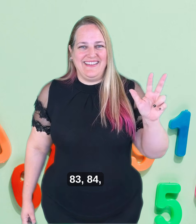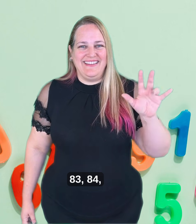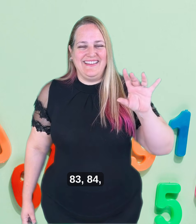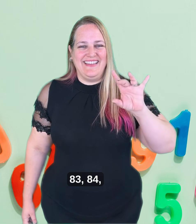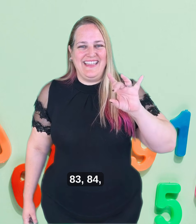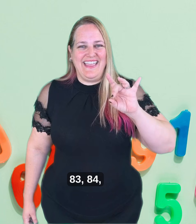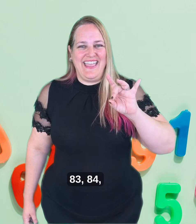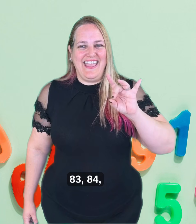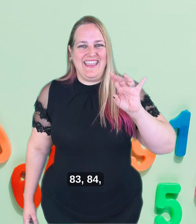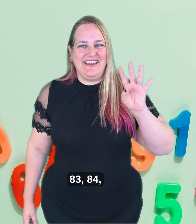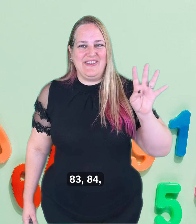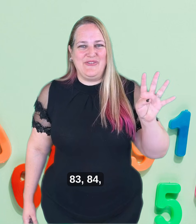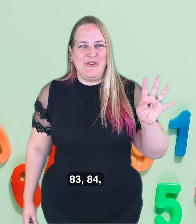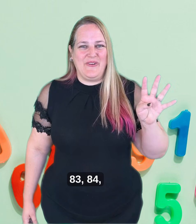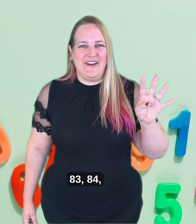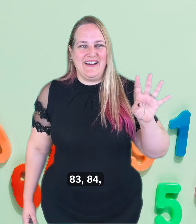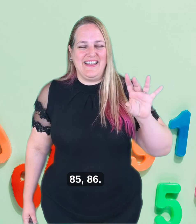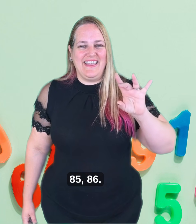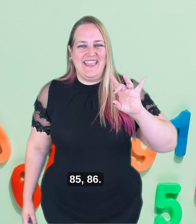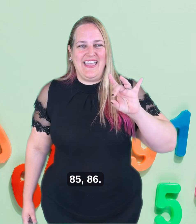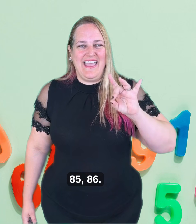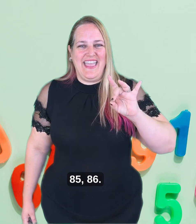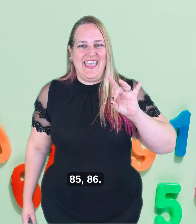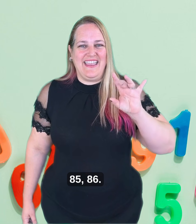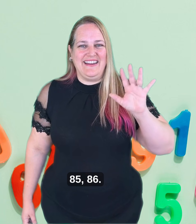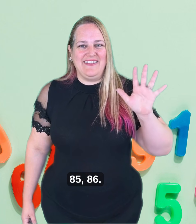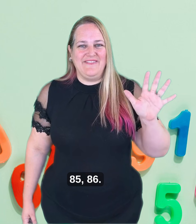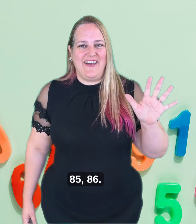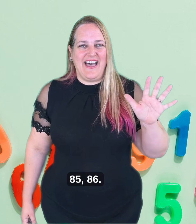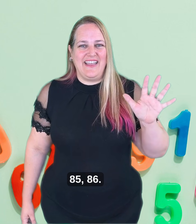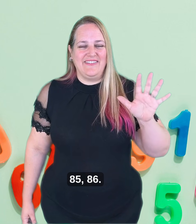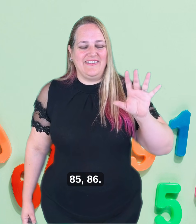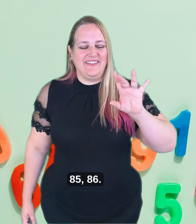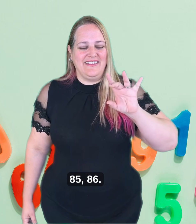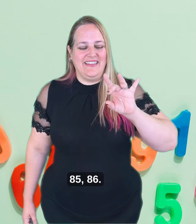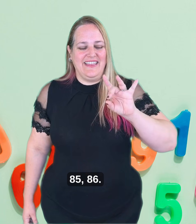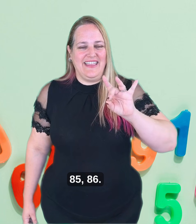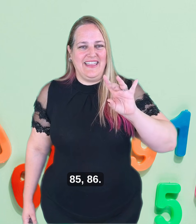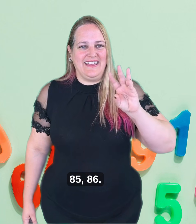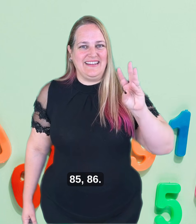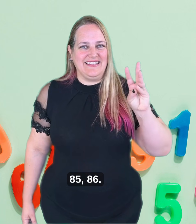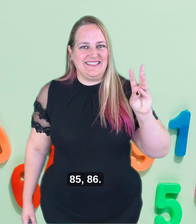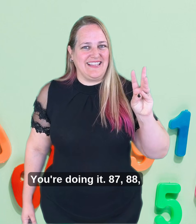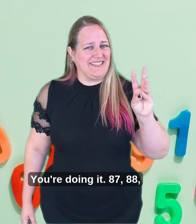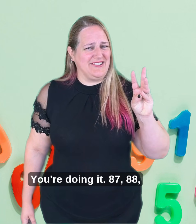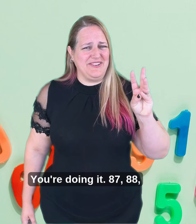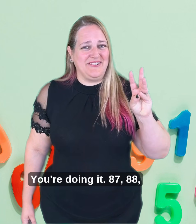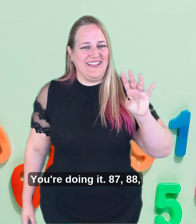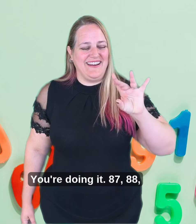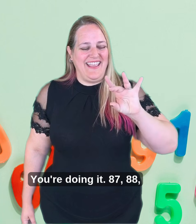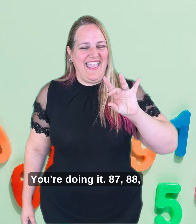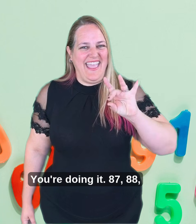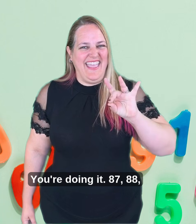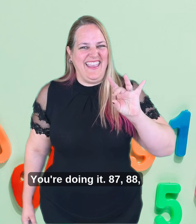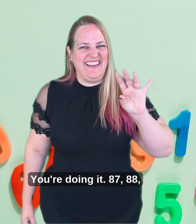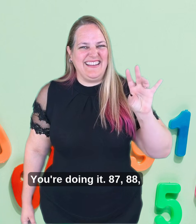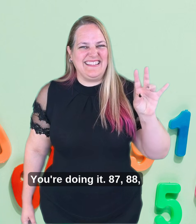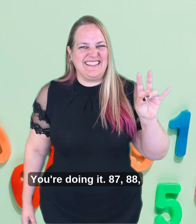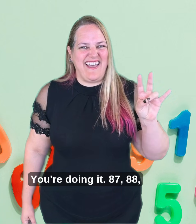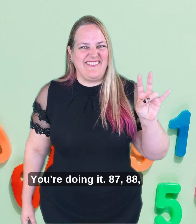83, 84, 85, 86. You're doing it.